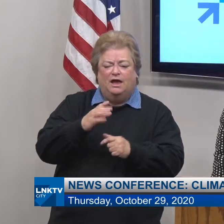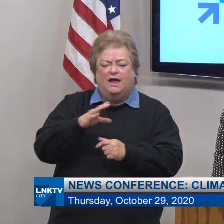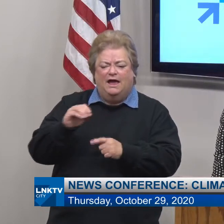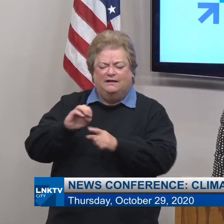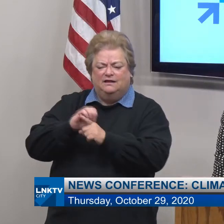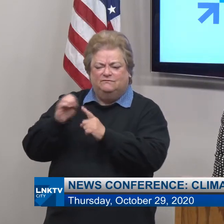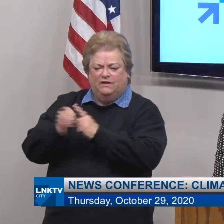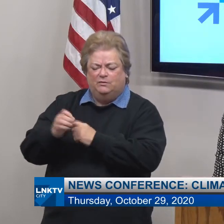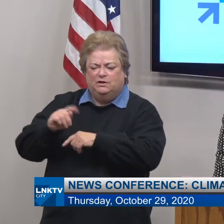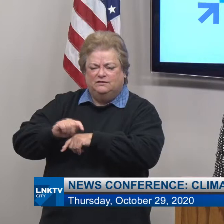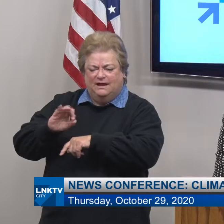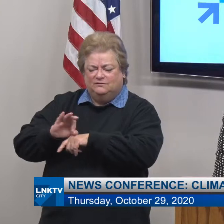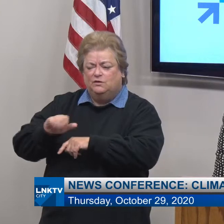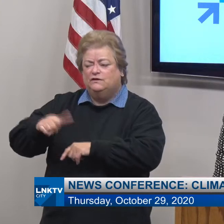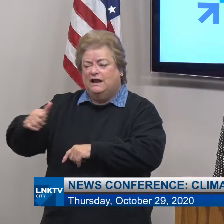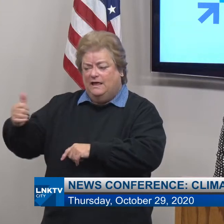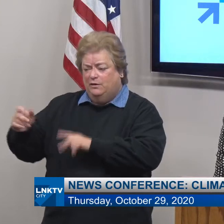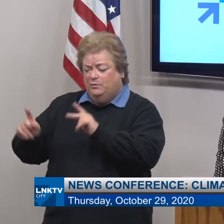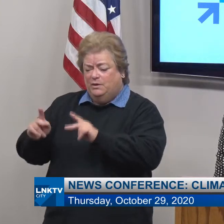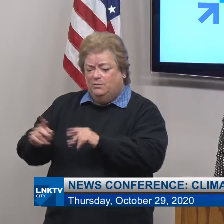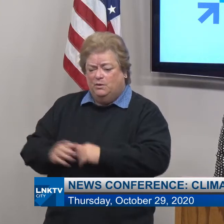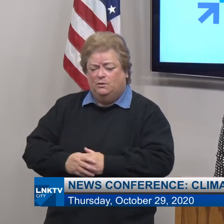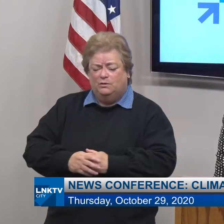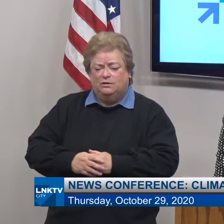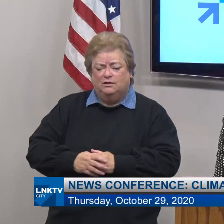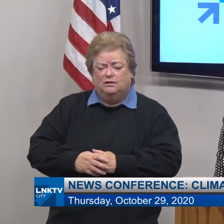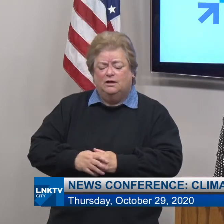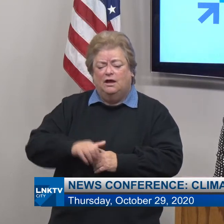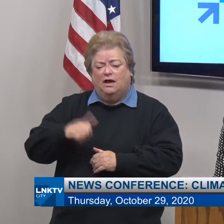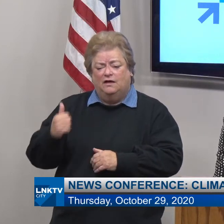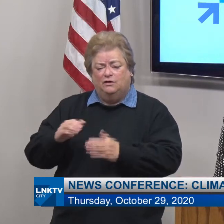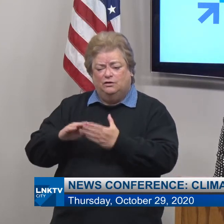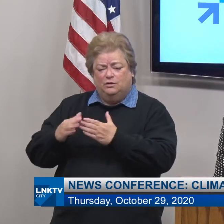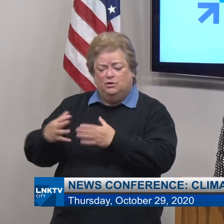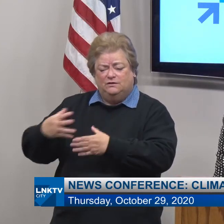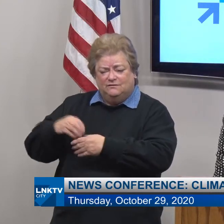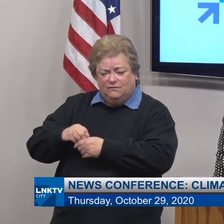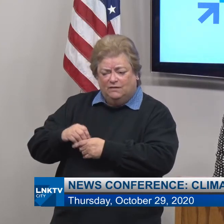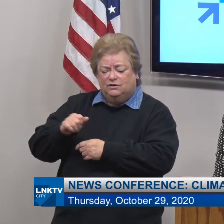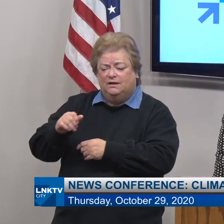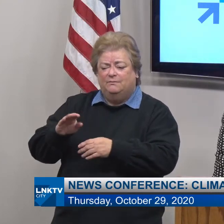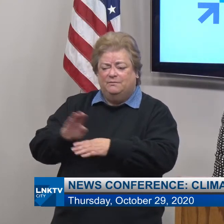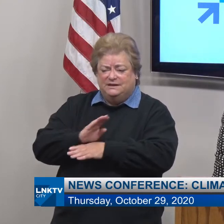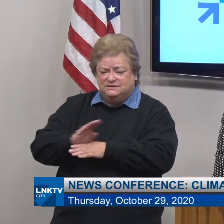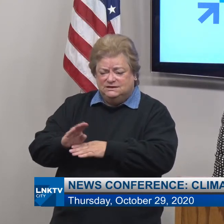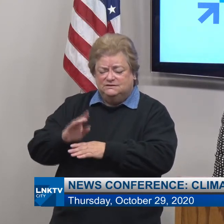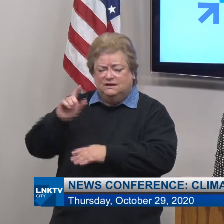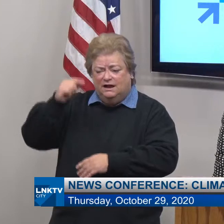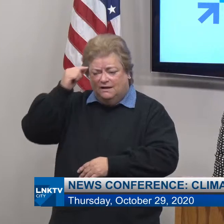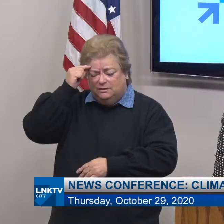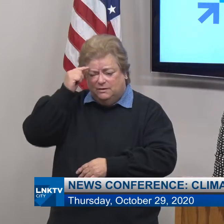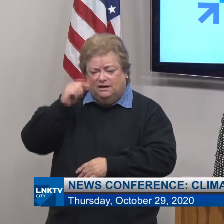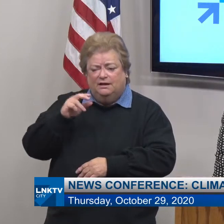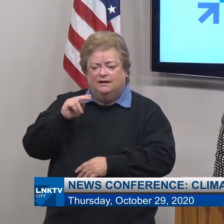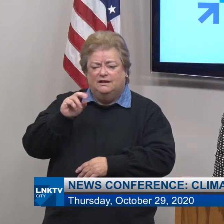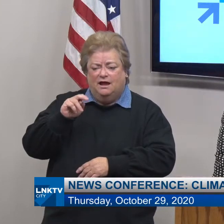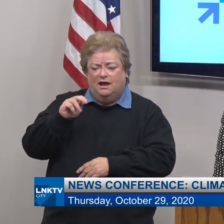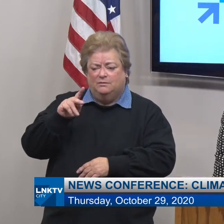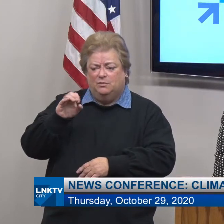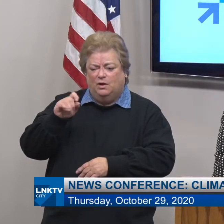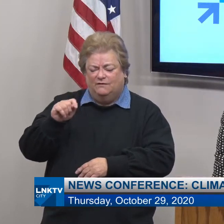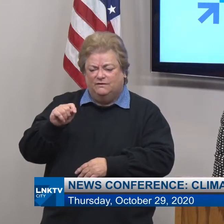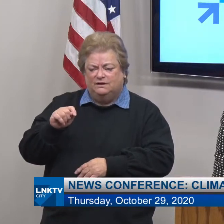other stakeholders and groups. Some of the communities represented included business, government, nonprofit,